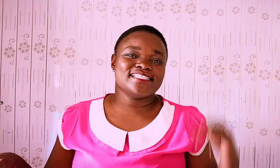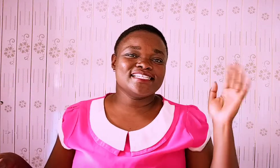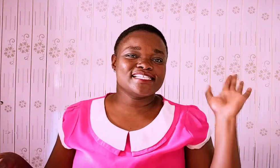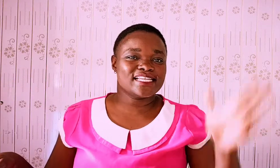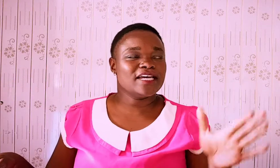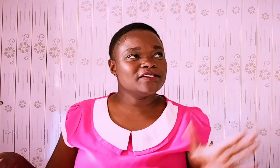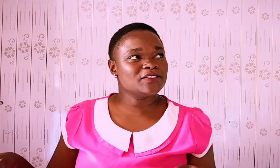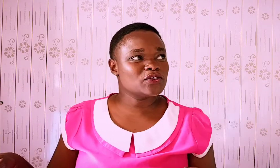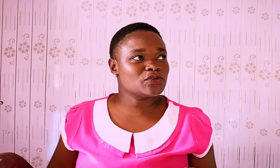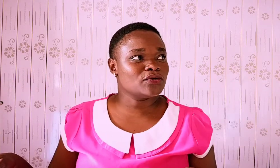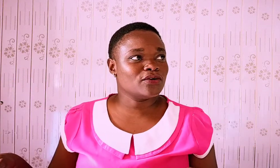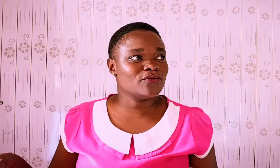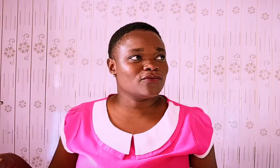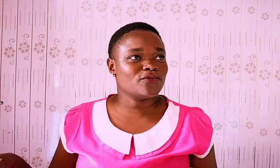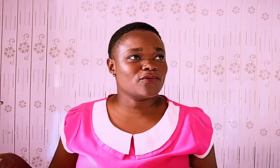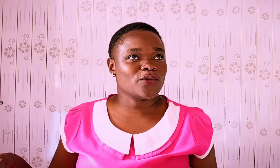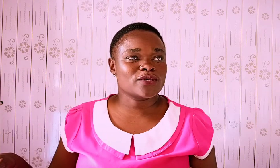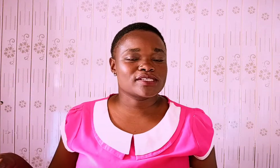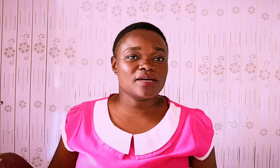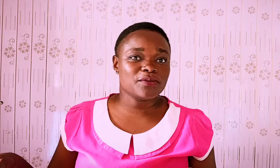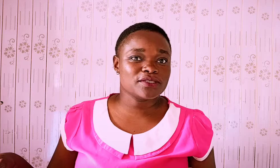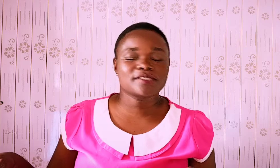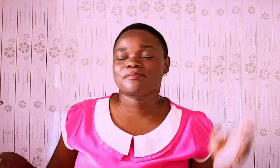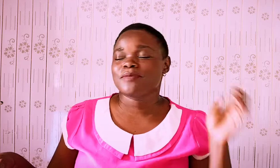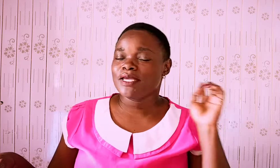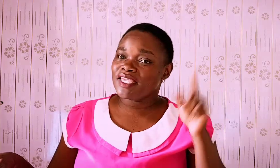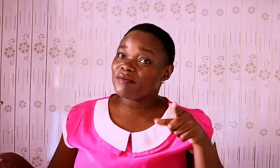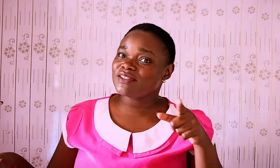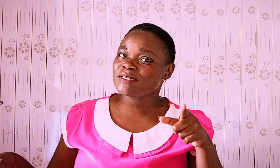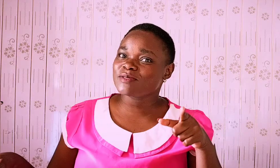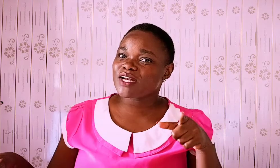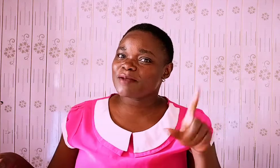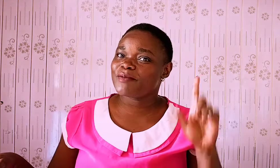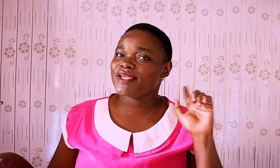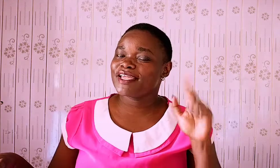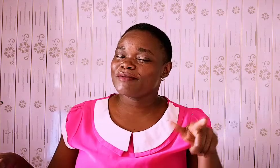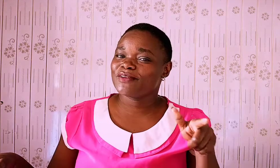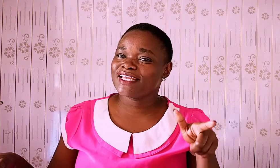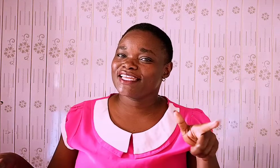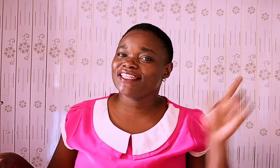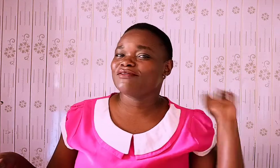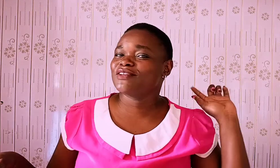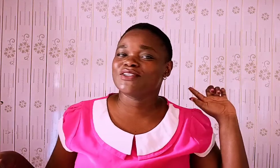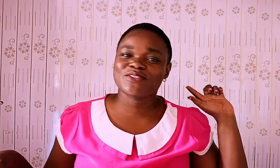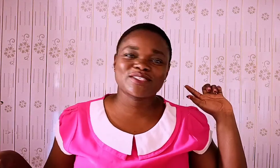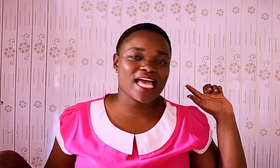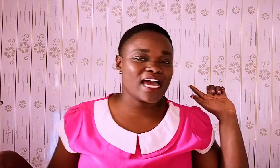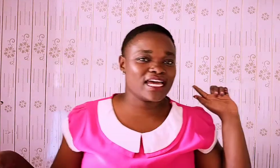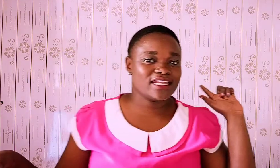Asanteni sana for your support. Keep on subscribing, keep on liking the videos and